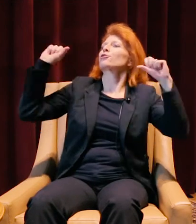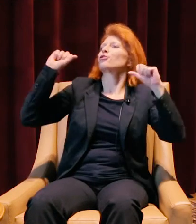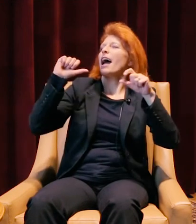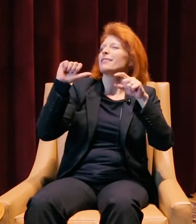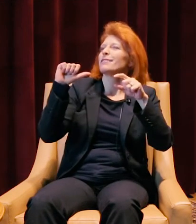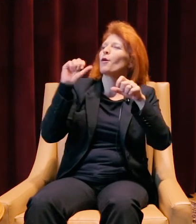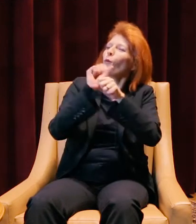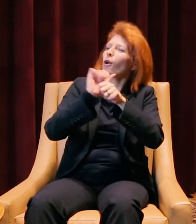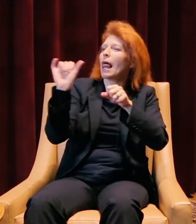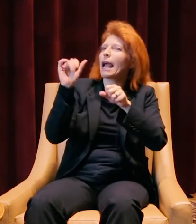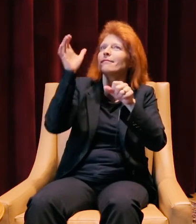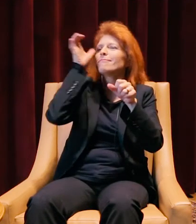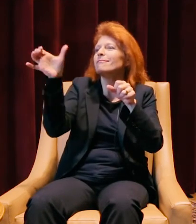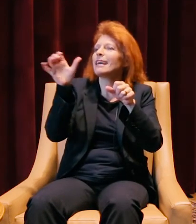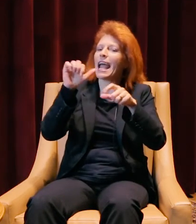weights. You just get stronger from